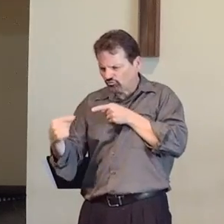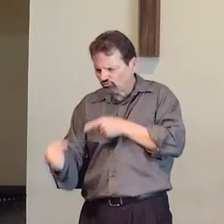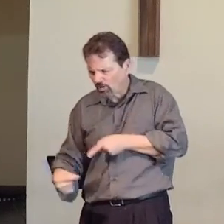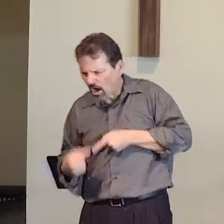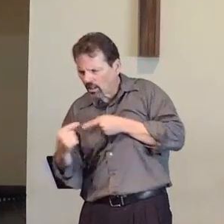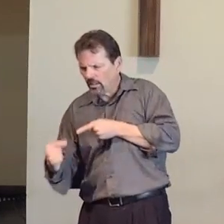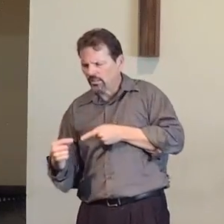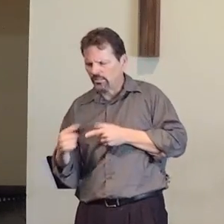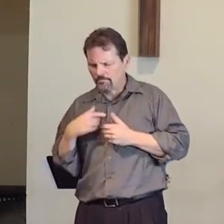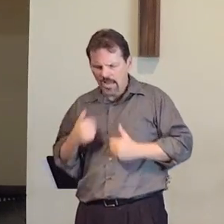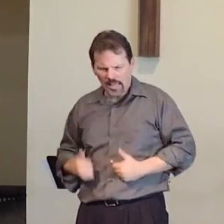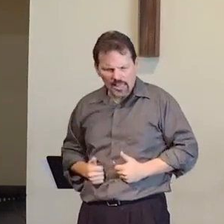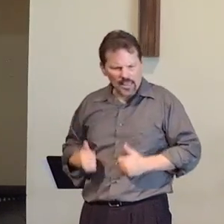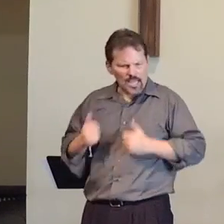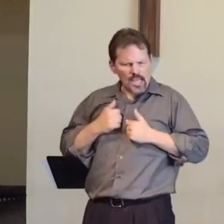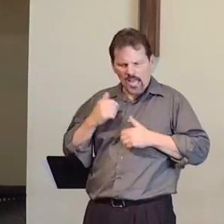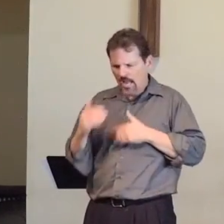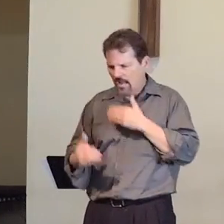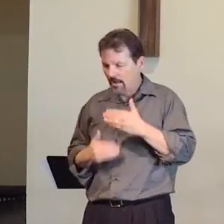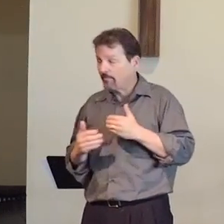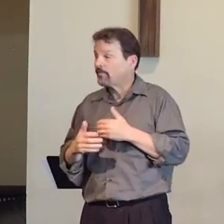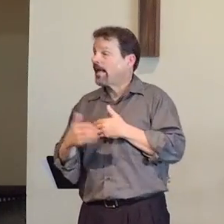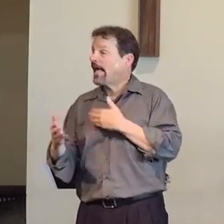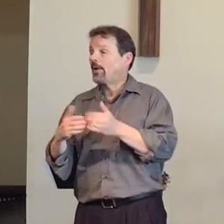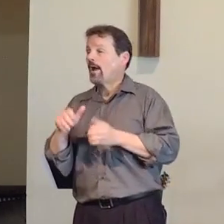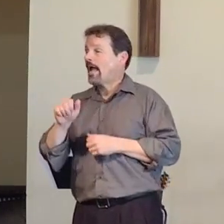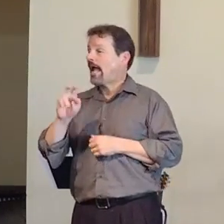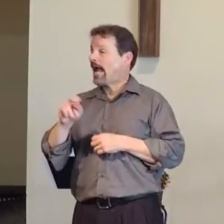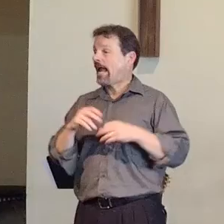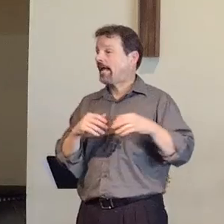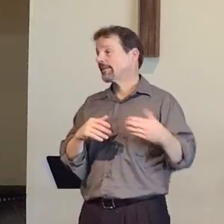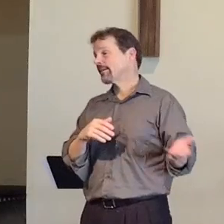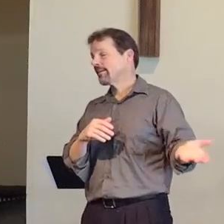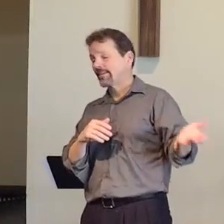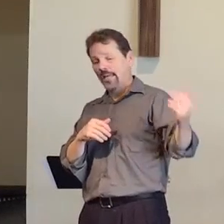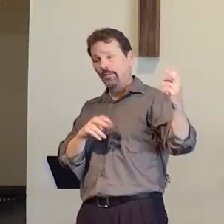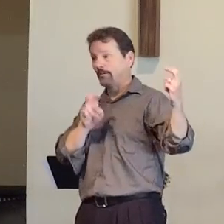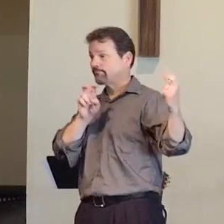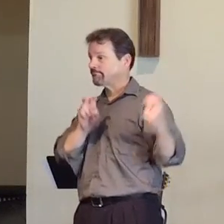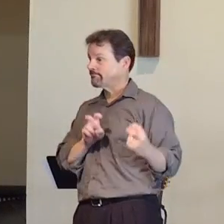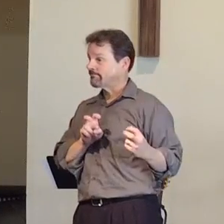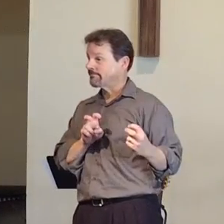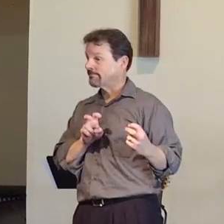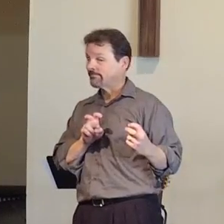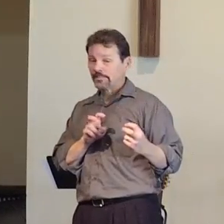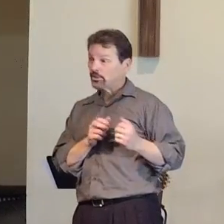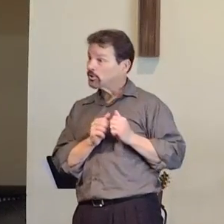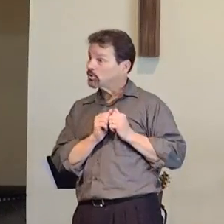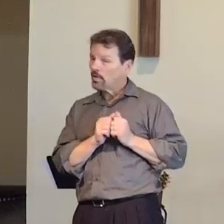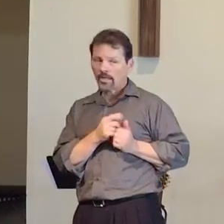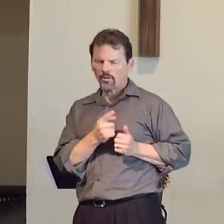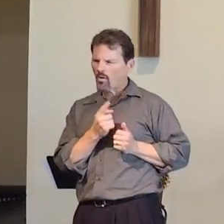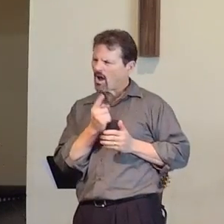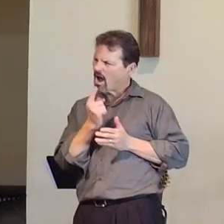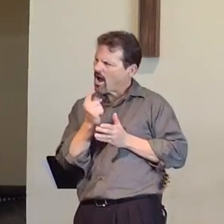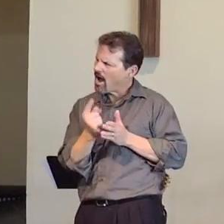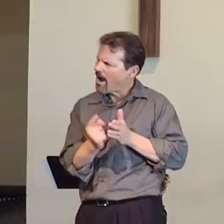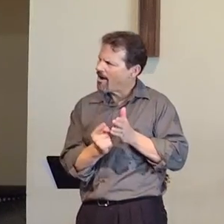it all, and so Anne sits down with me, and together we spend